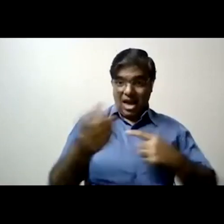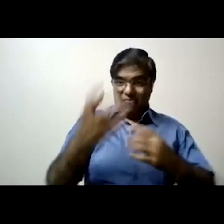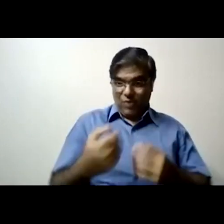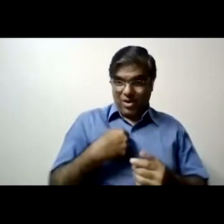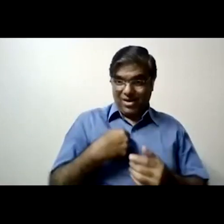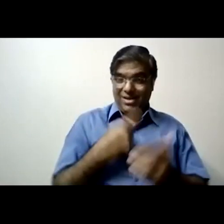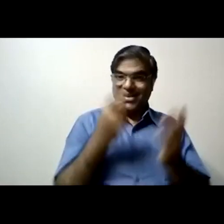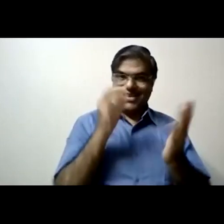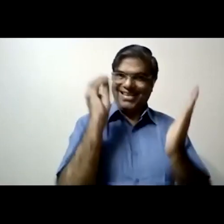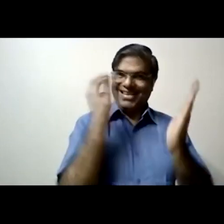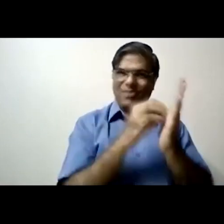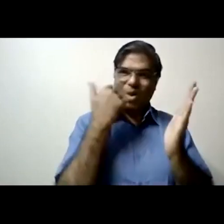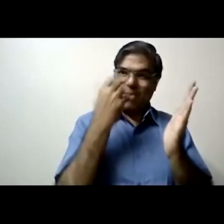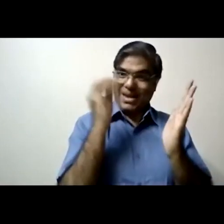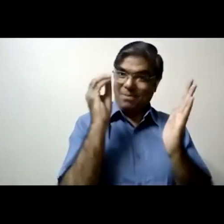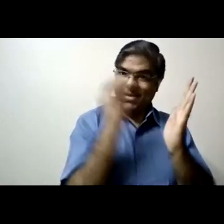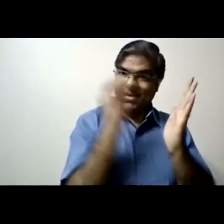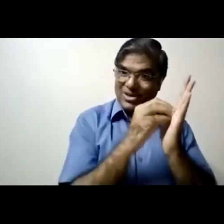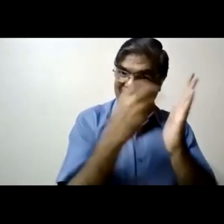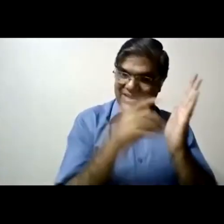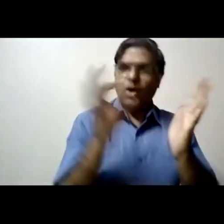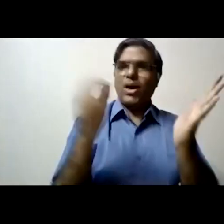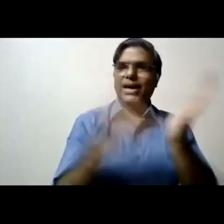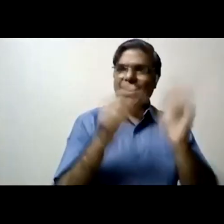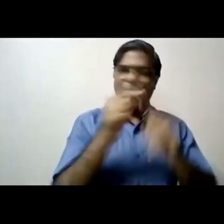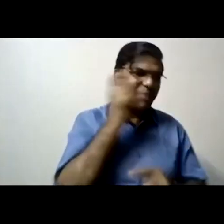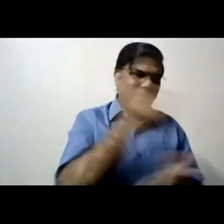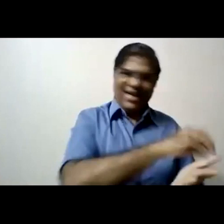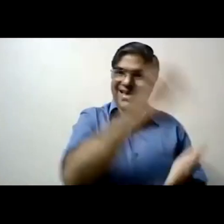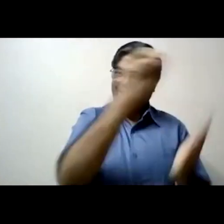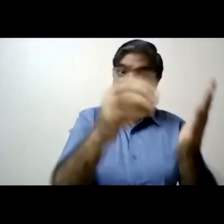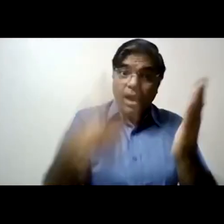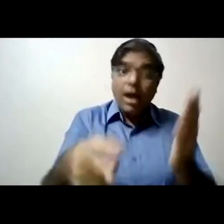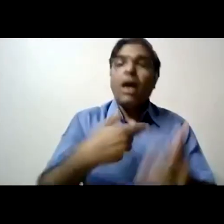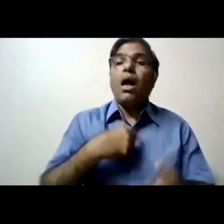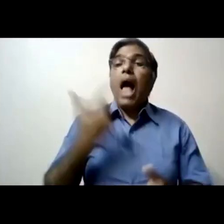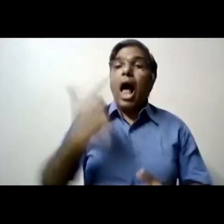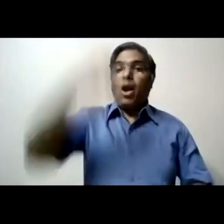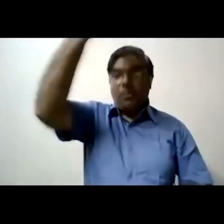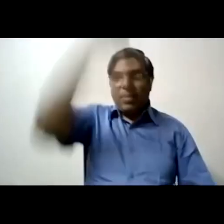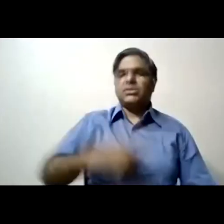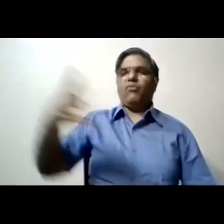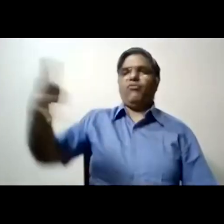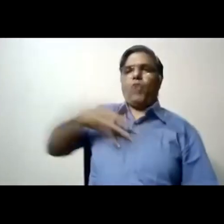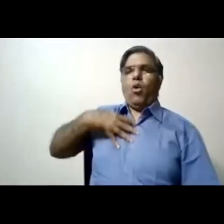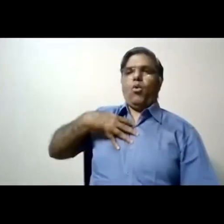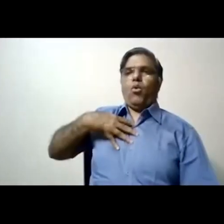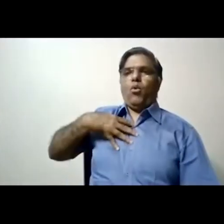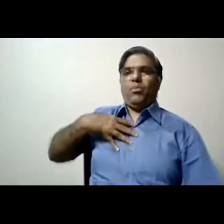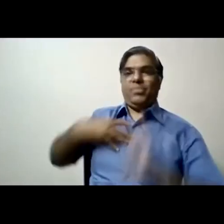number through which you have registered. So if you want to register yourself for the vaccination, you will get the OTP on your mobile